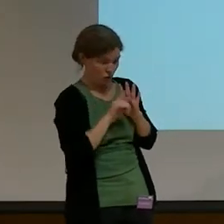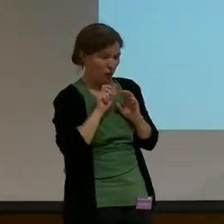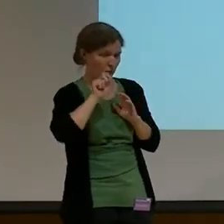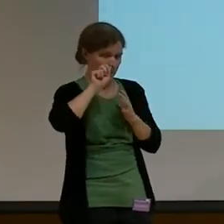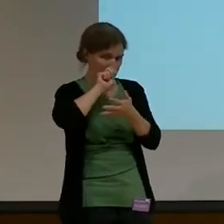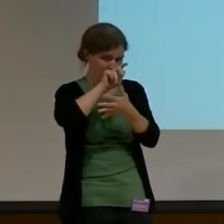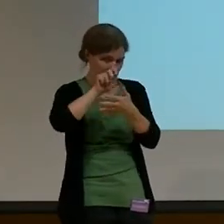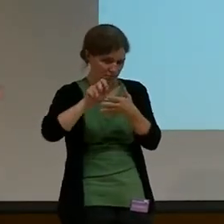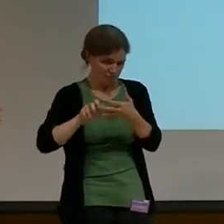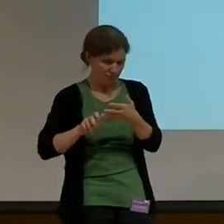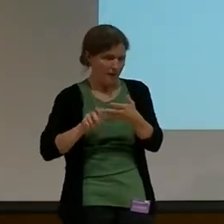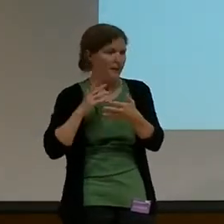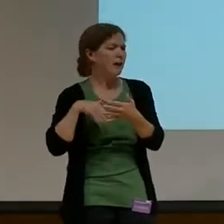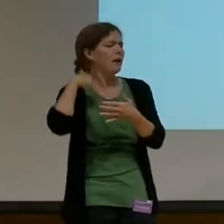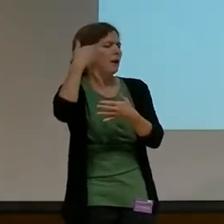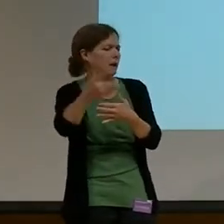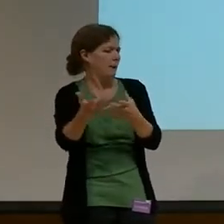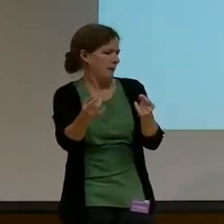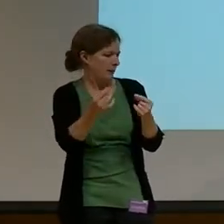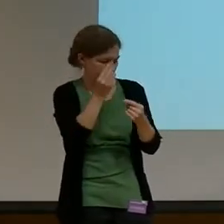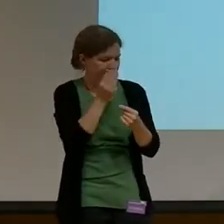then I will tell you our plan for what's next.